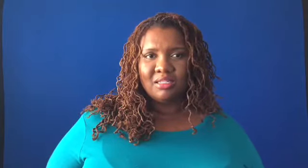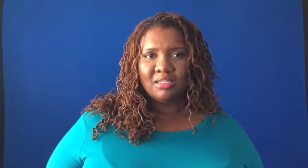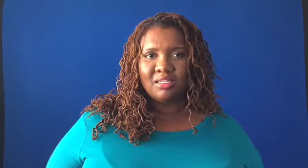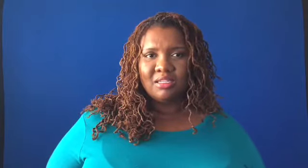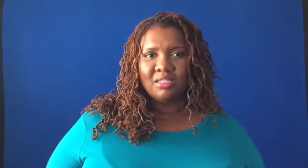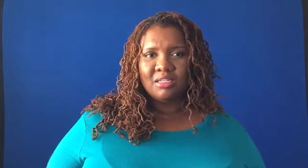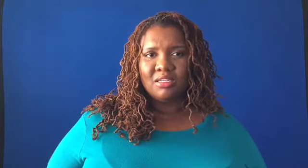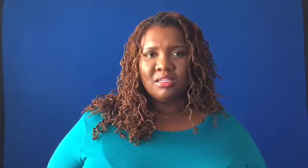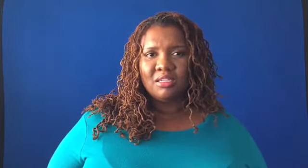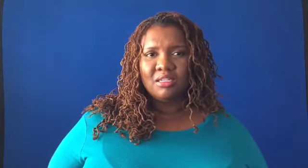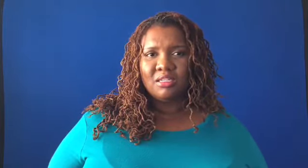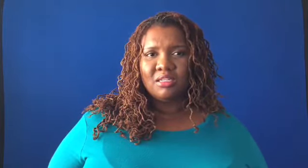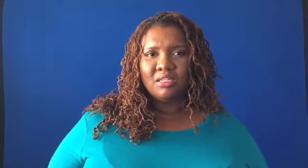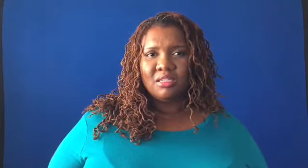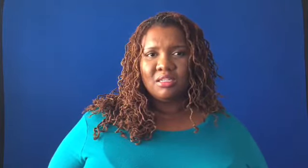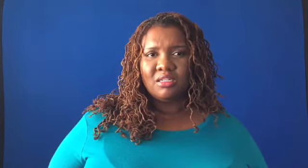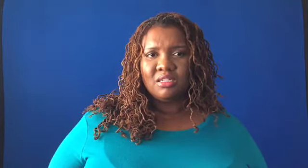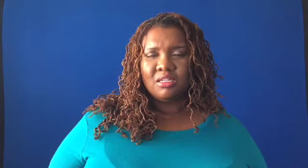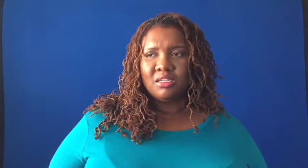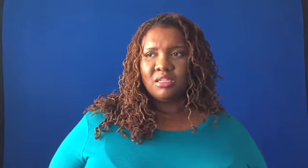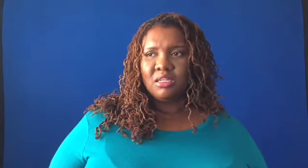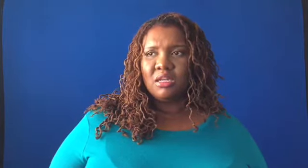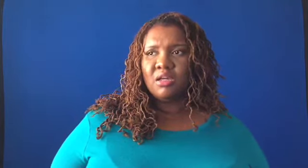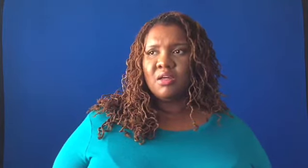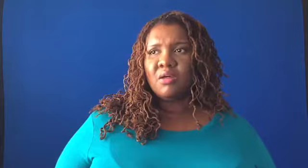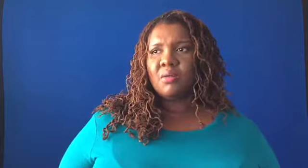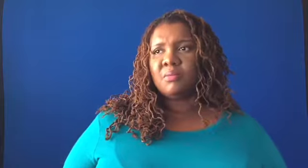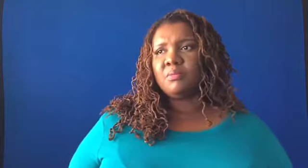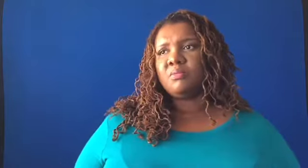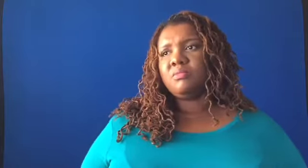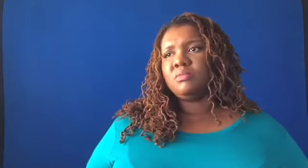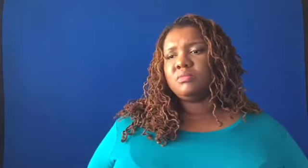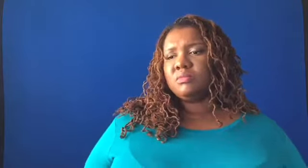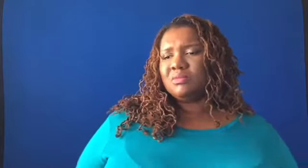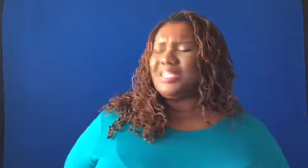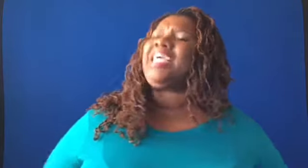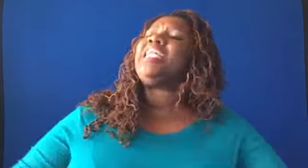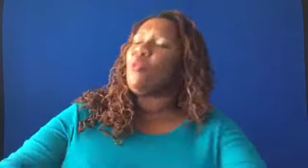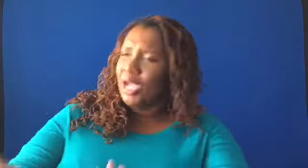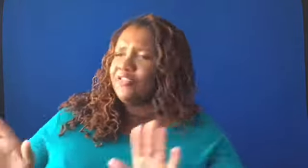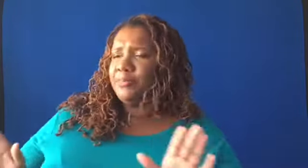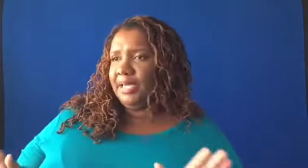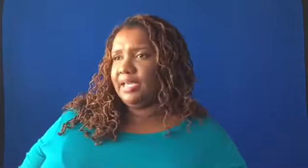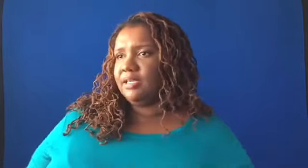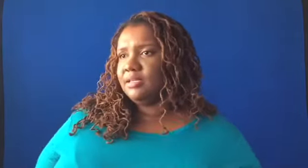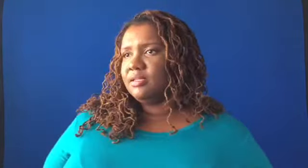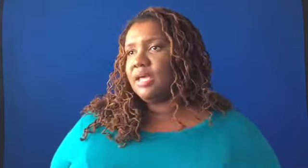I have nothing to discuss. Sean and Malik will escort you off the premises. Get away from me. I'll